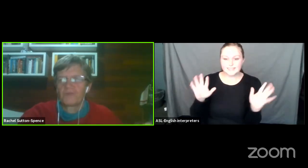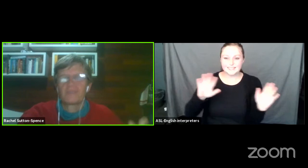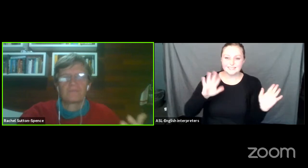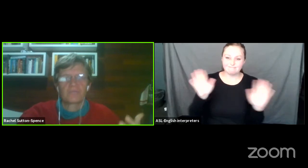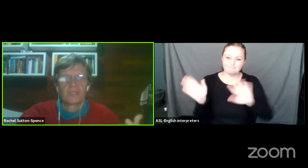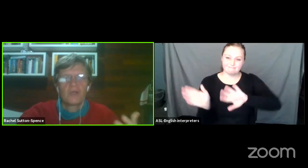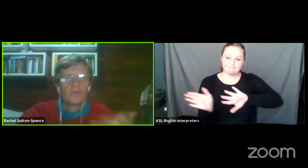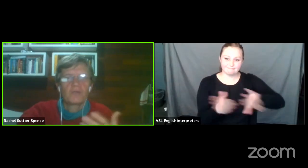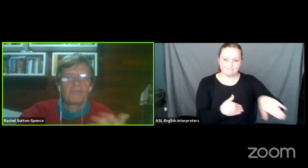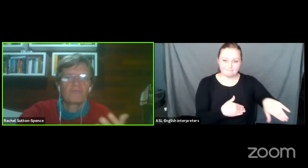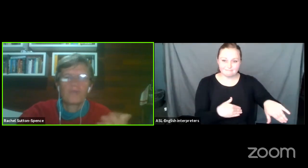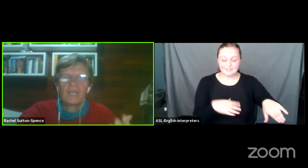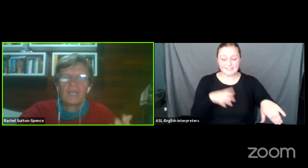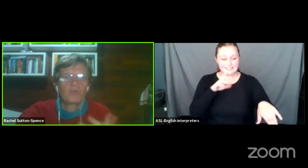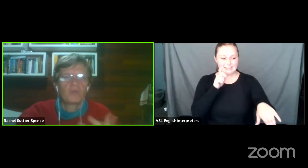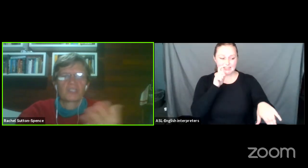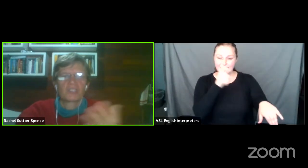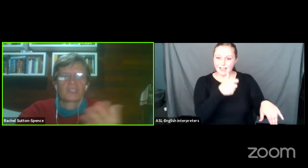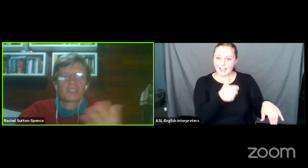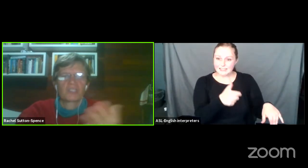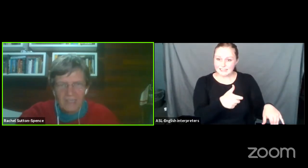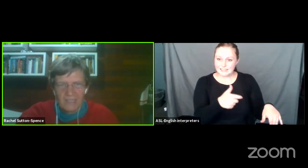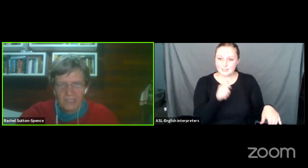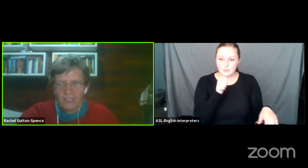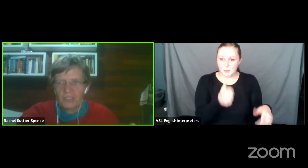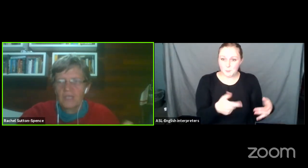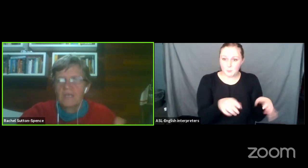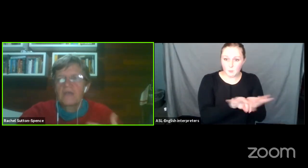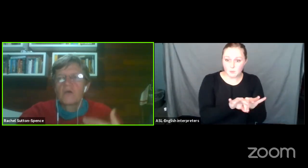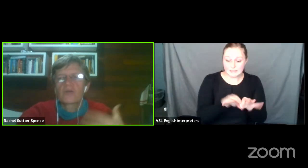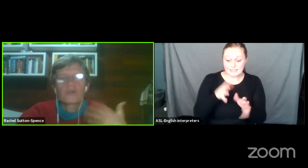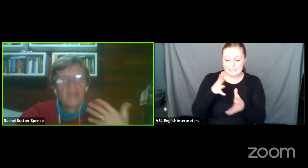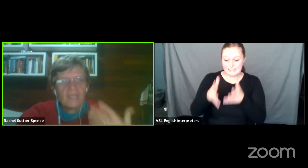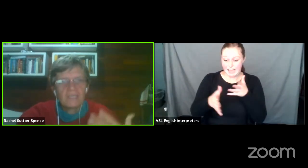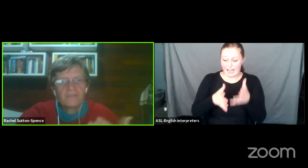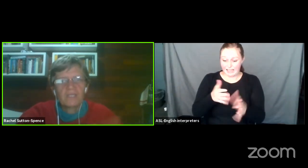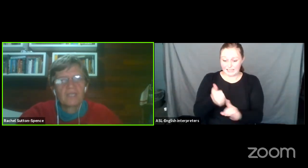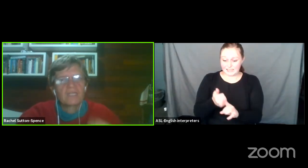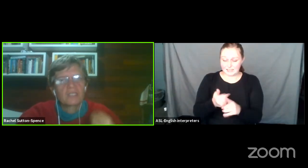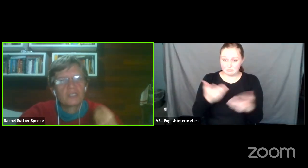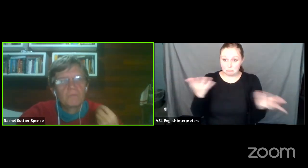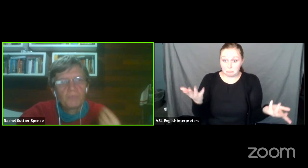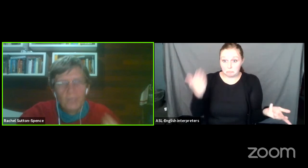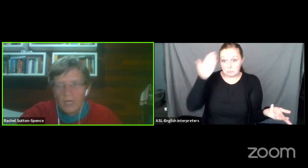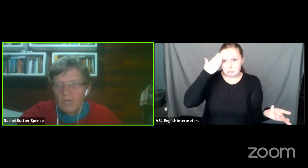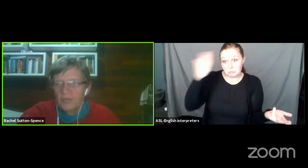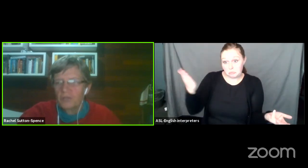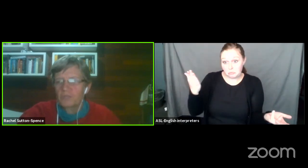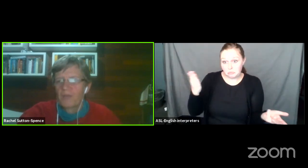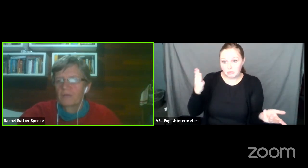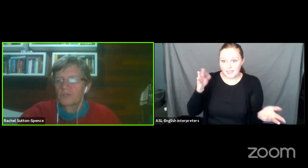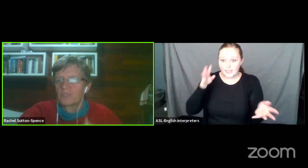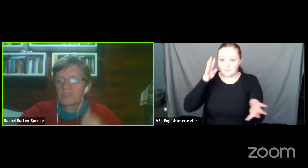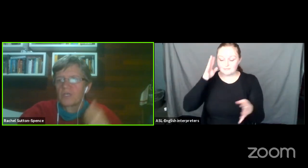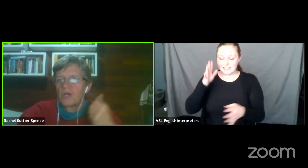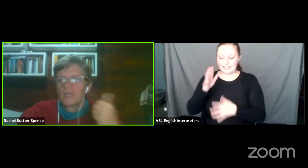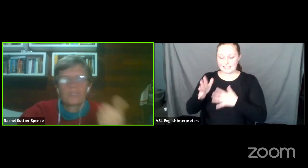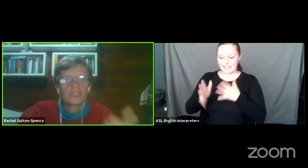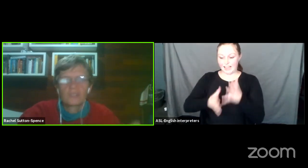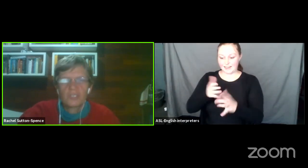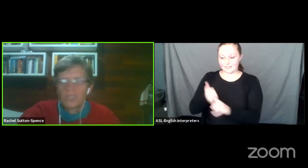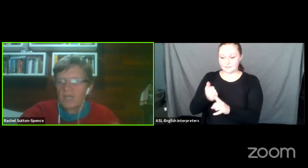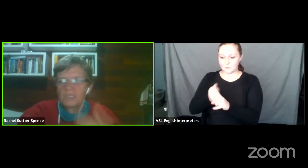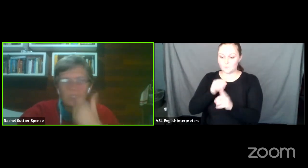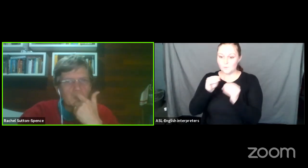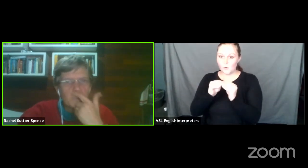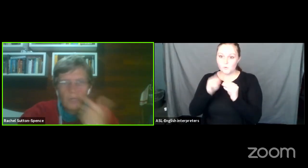and phonemes. We don't even really know what a sign is. Creative signing is going to blur those boundaries. It's